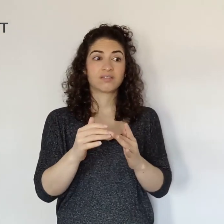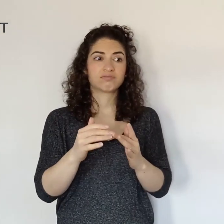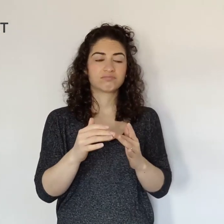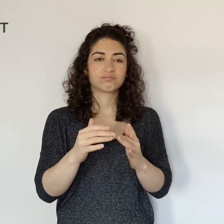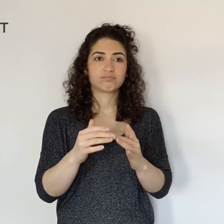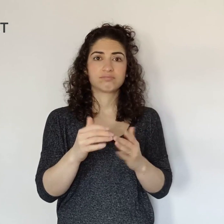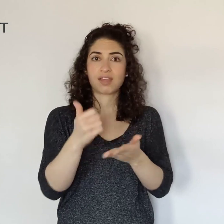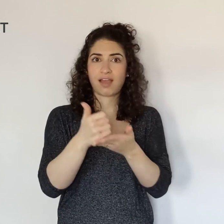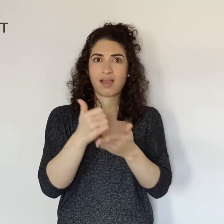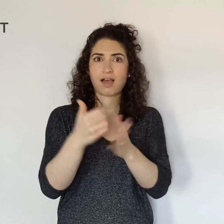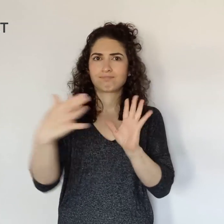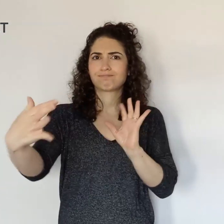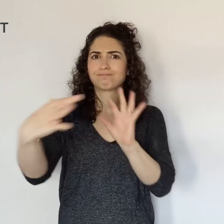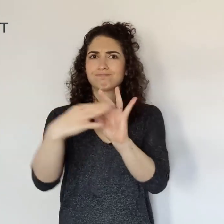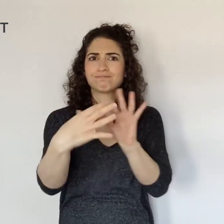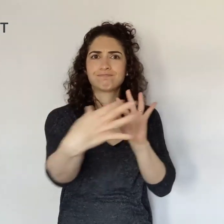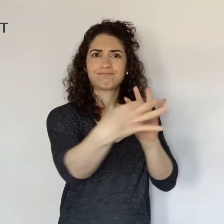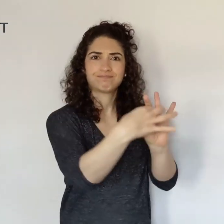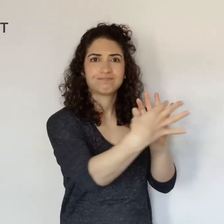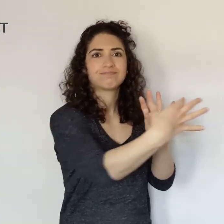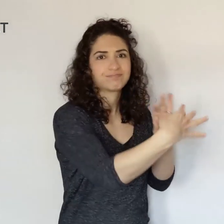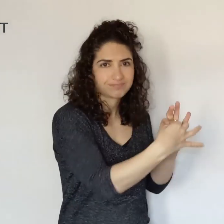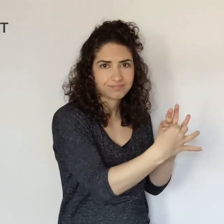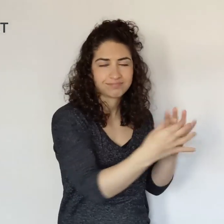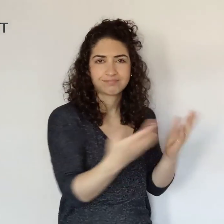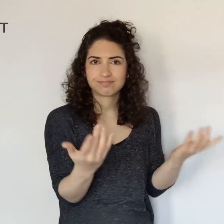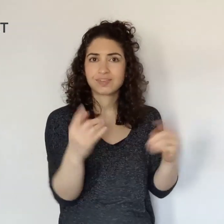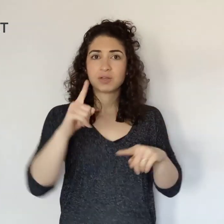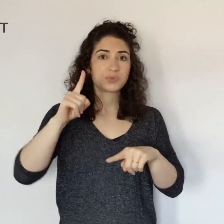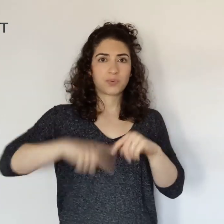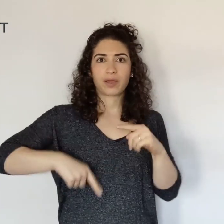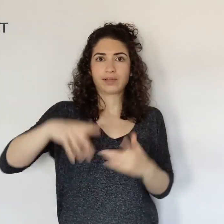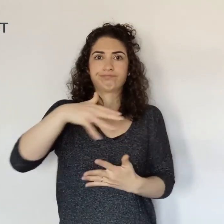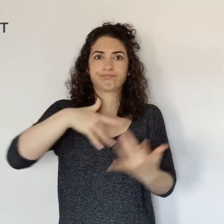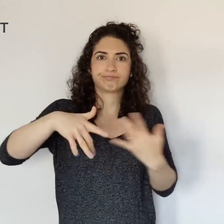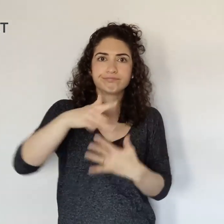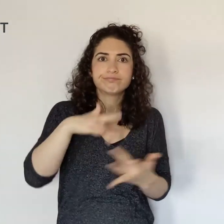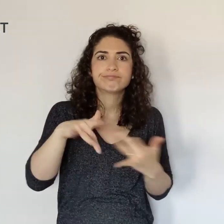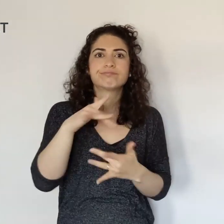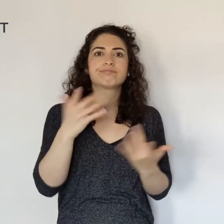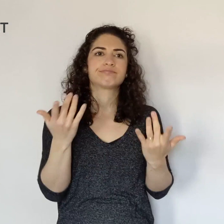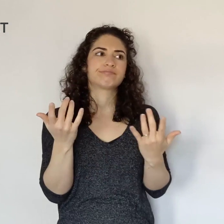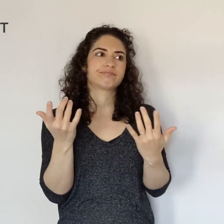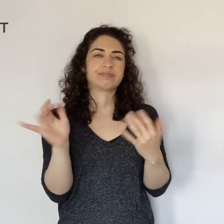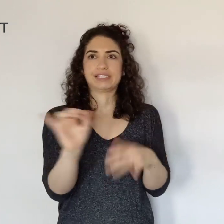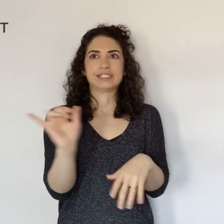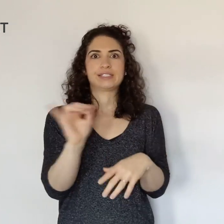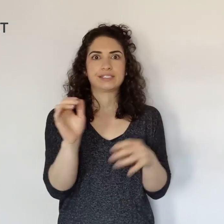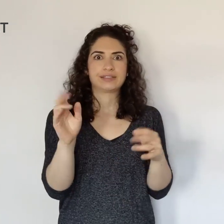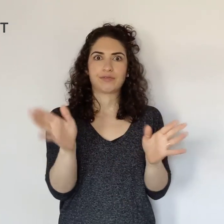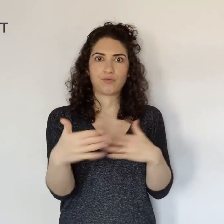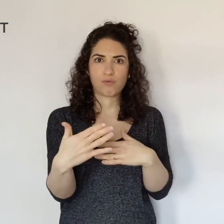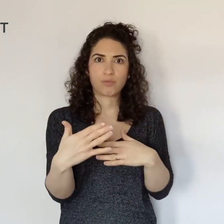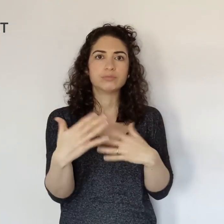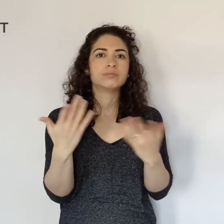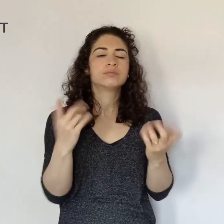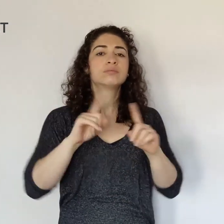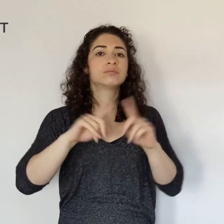Internet helps people stay connected. You can't physically socialize in the same room right